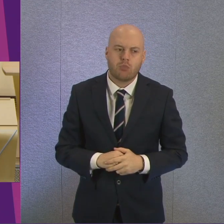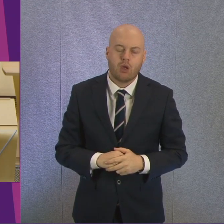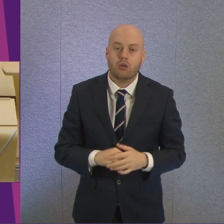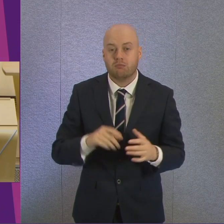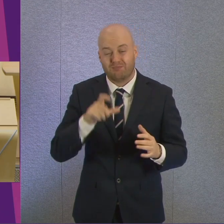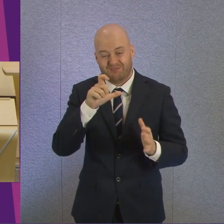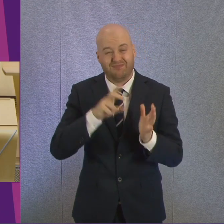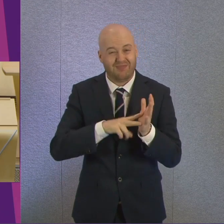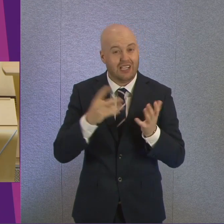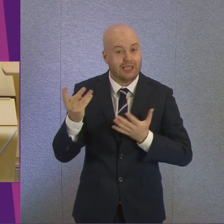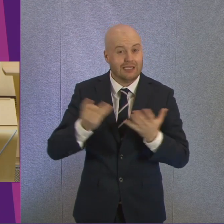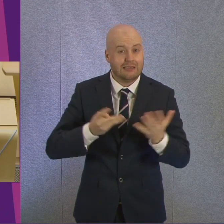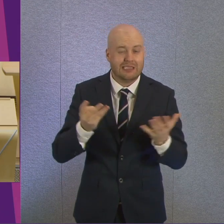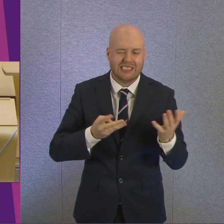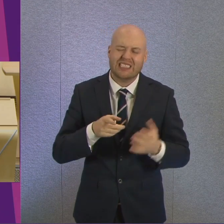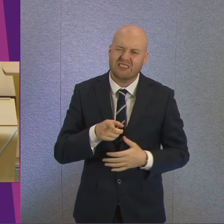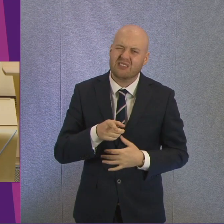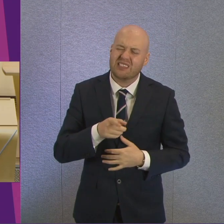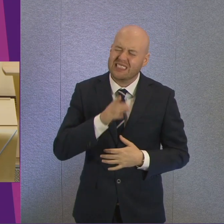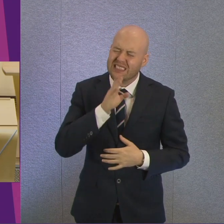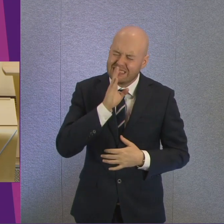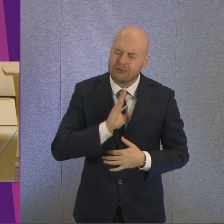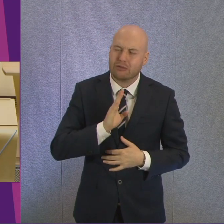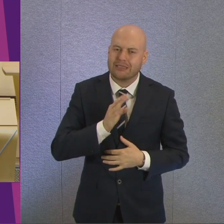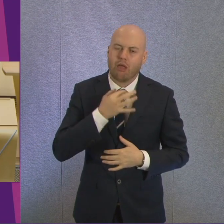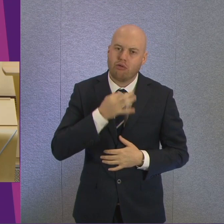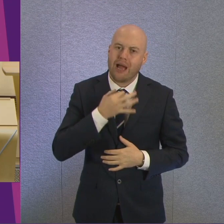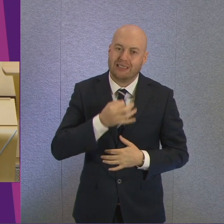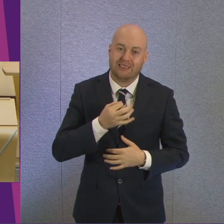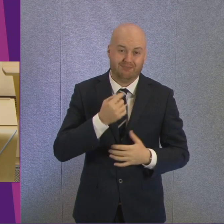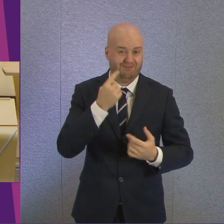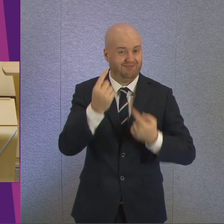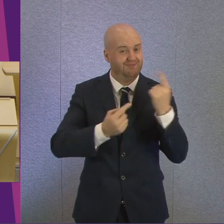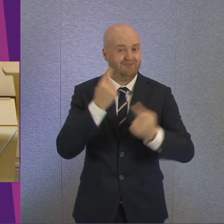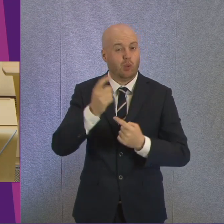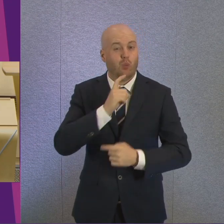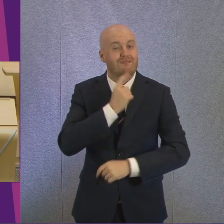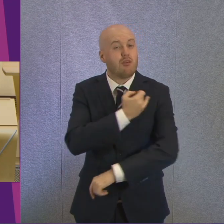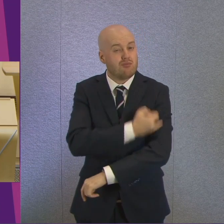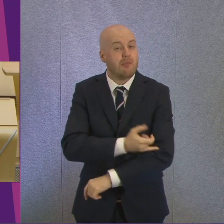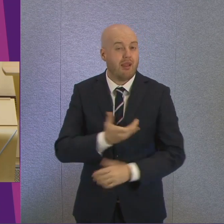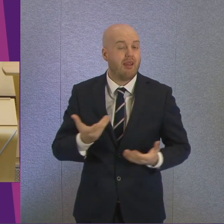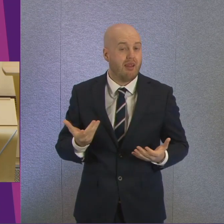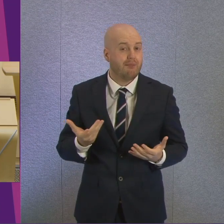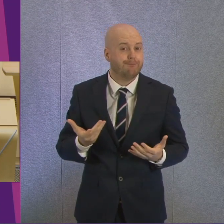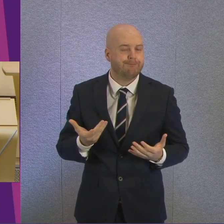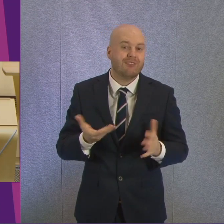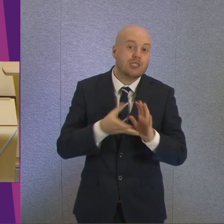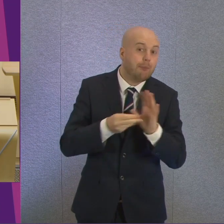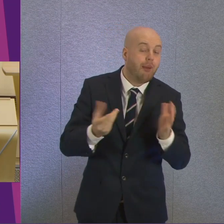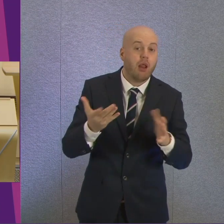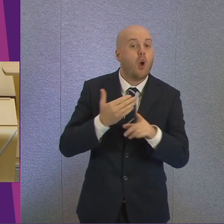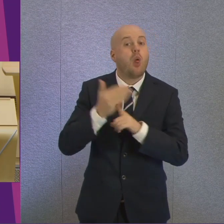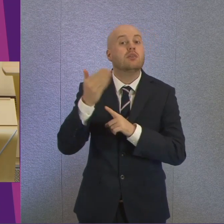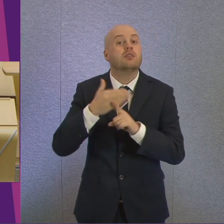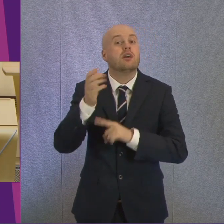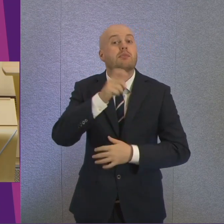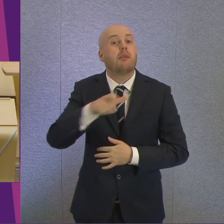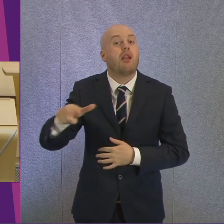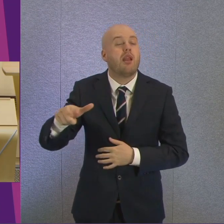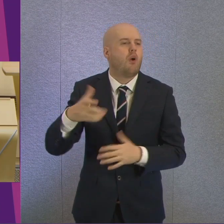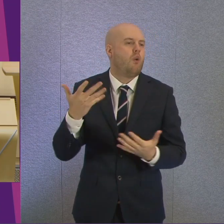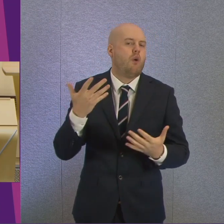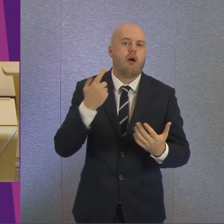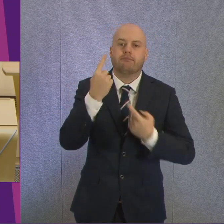particular and serious threat to the most vulnerable in our society. Amongst those are our oldest citizens and those with